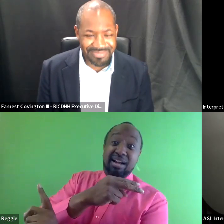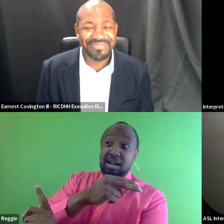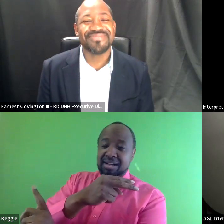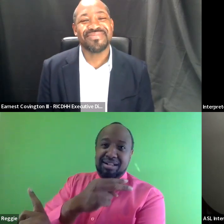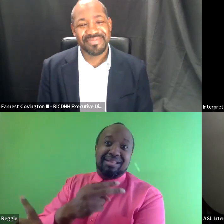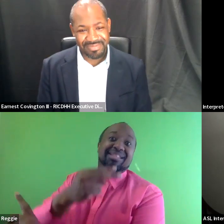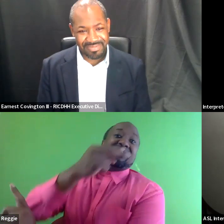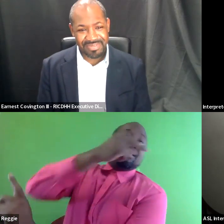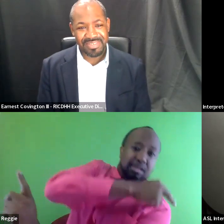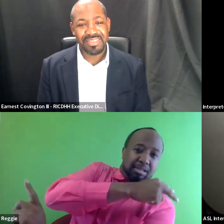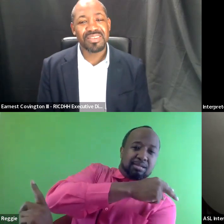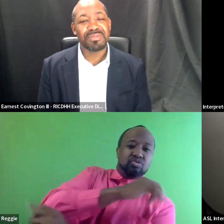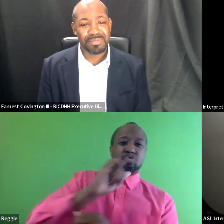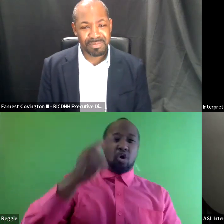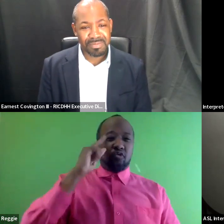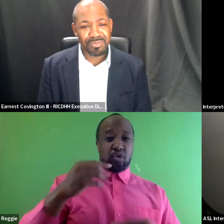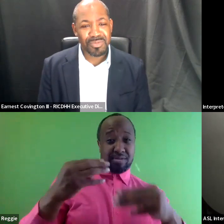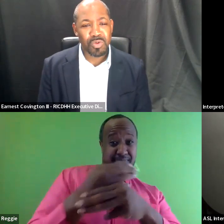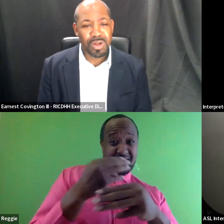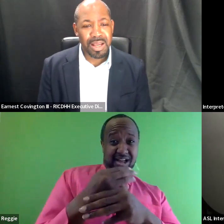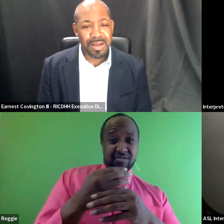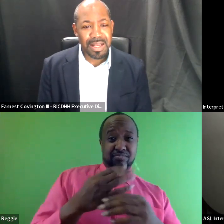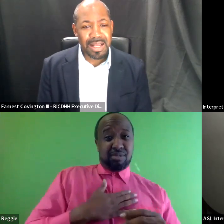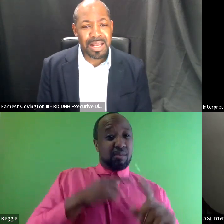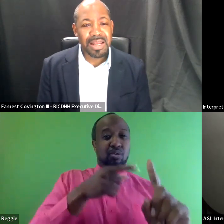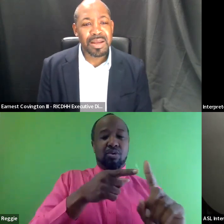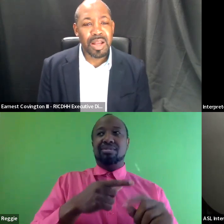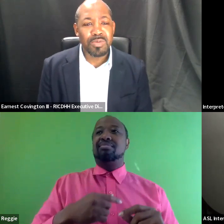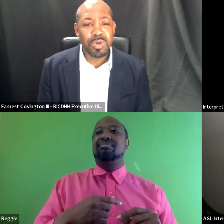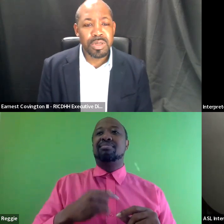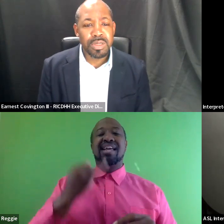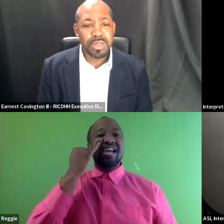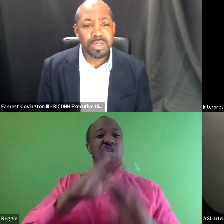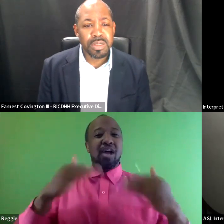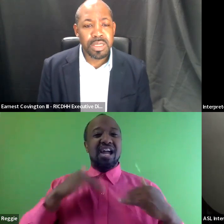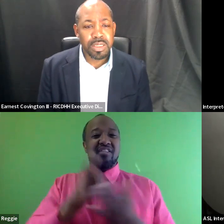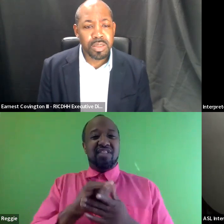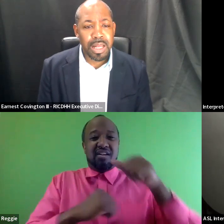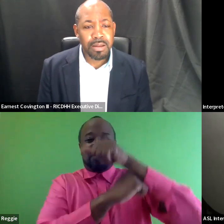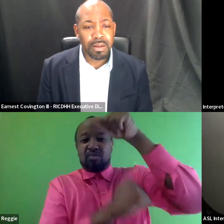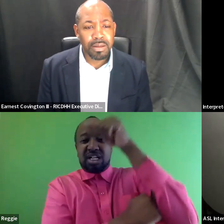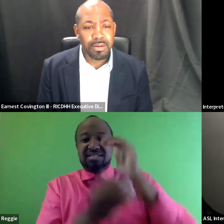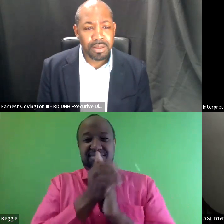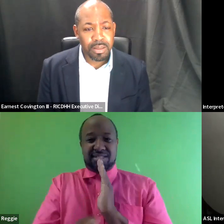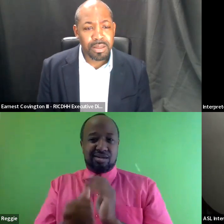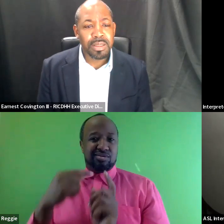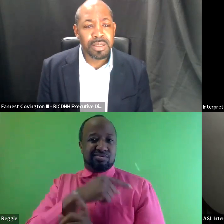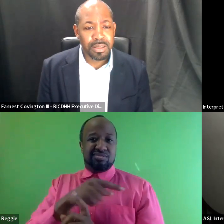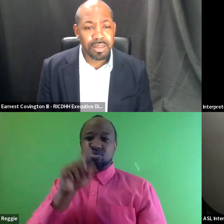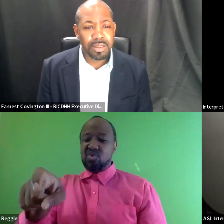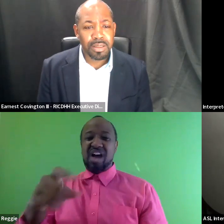you notice in the next concept, they're, struggling, you head back again to that foundation, and sometimes even